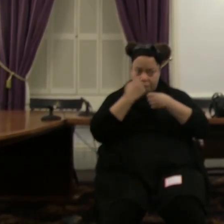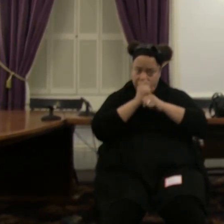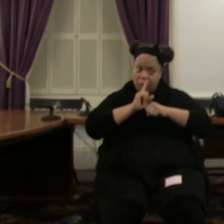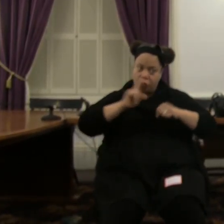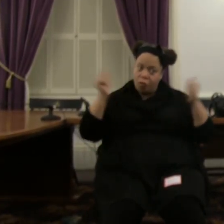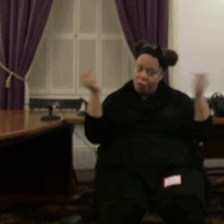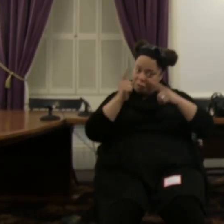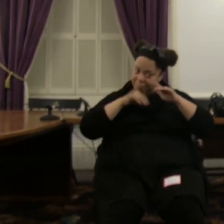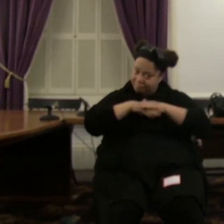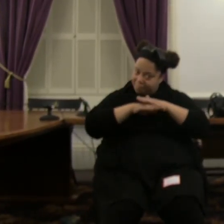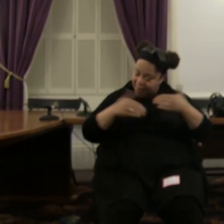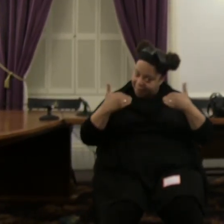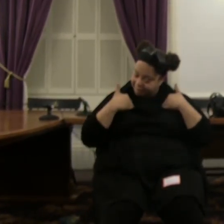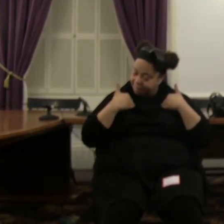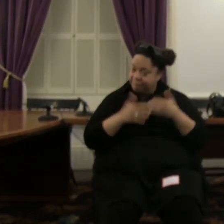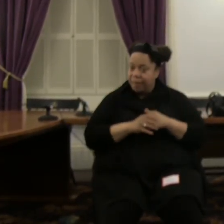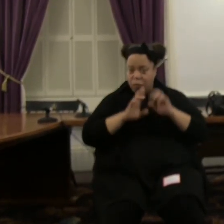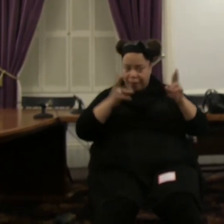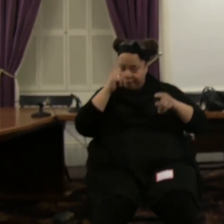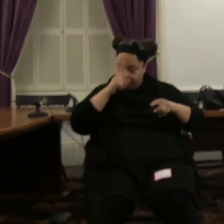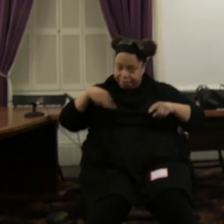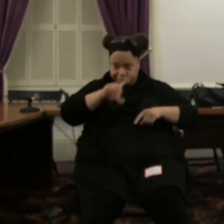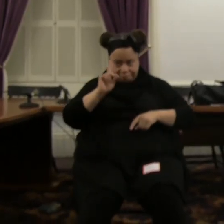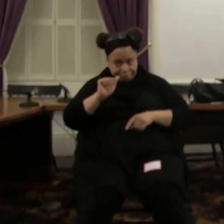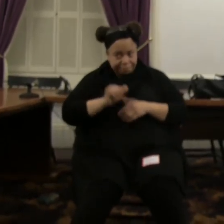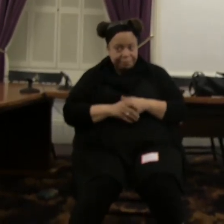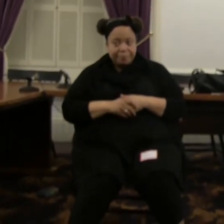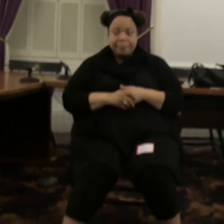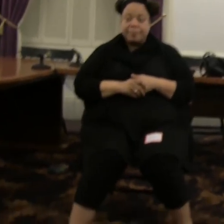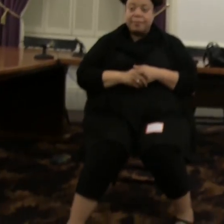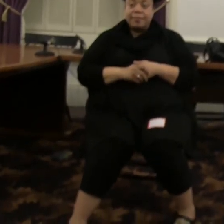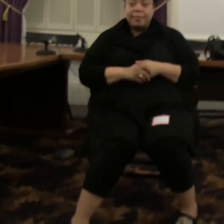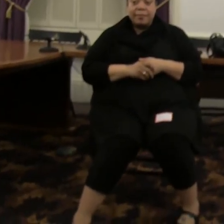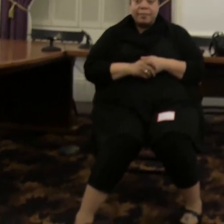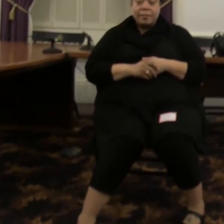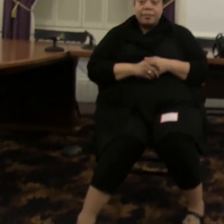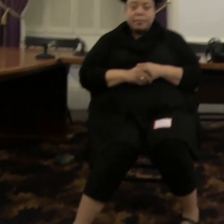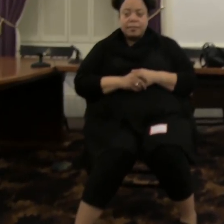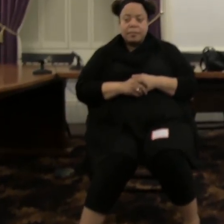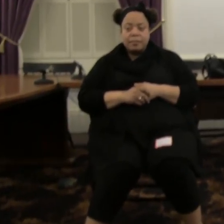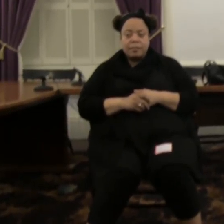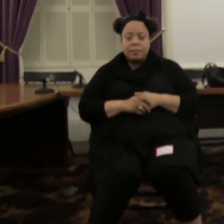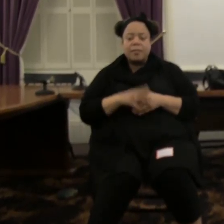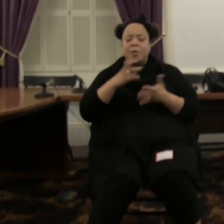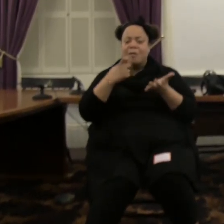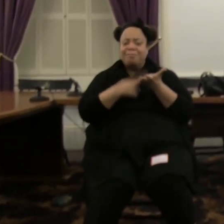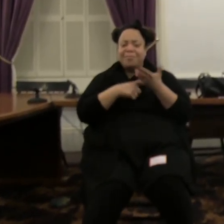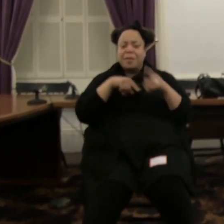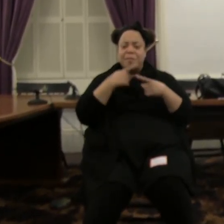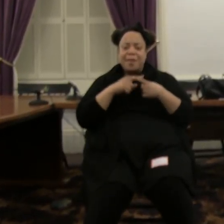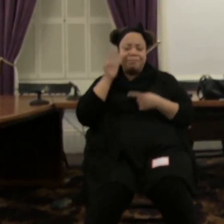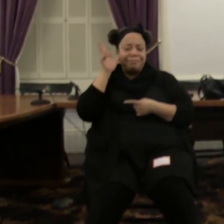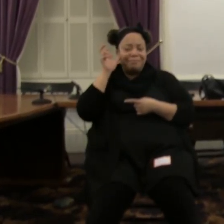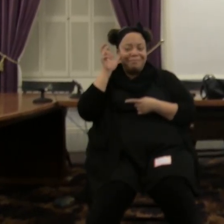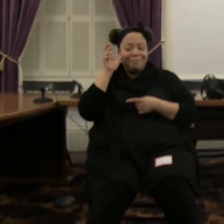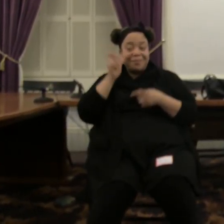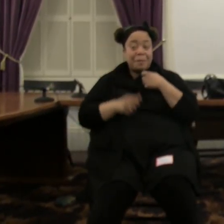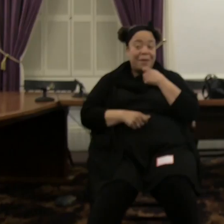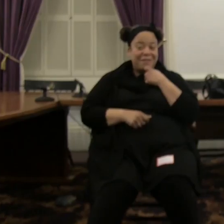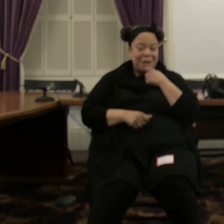Work for the Vermont Developmental Disabilities Council, and my organization believes a lot in accessibility, making